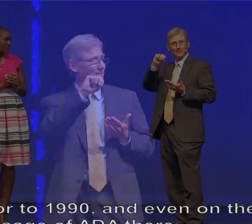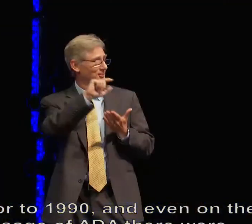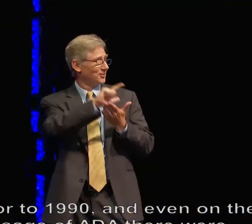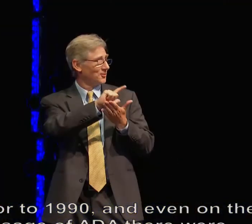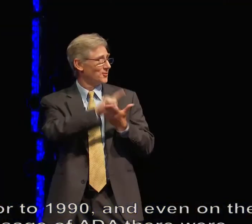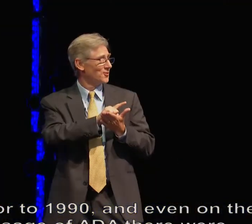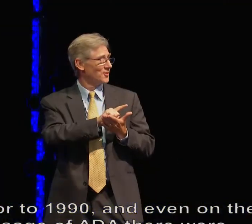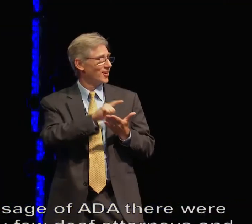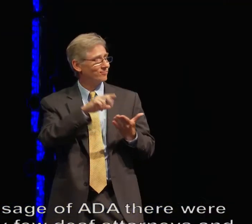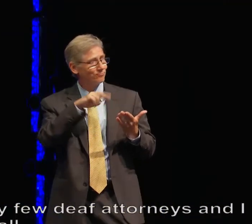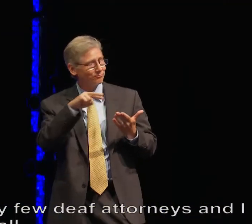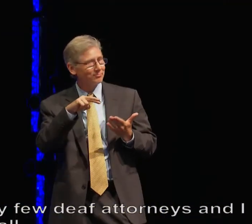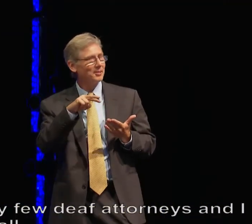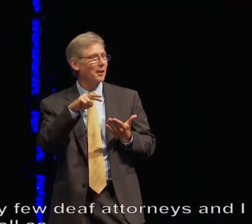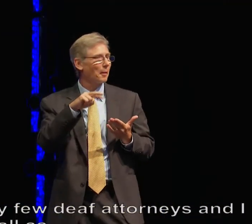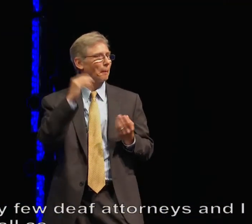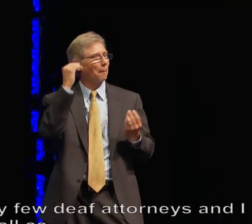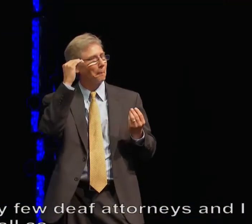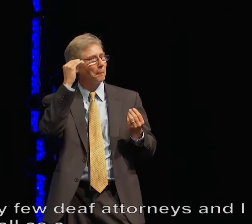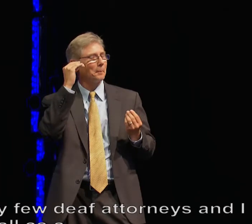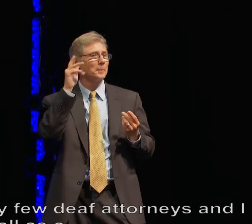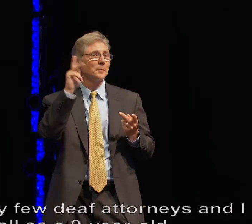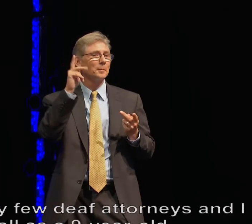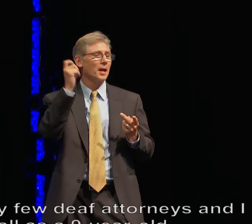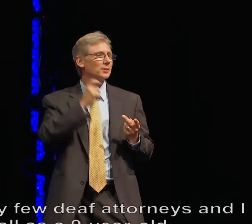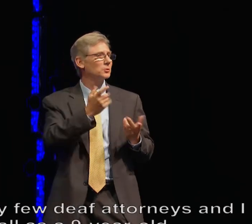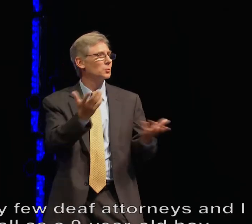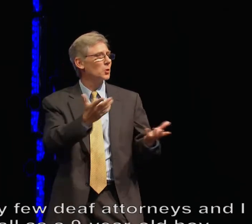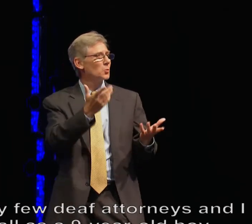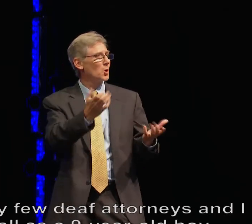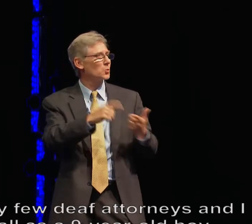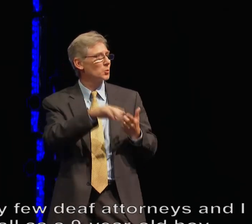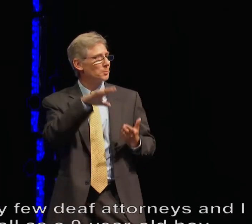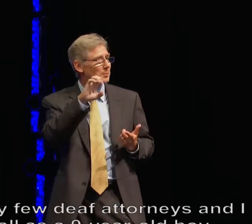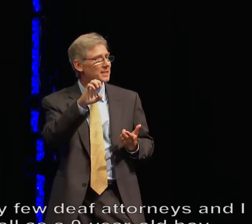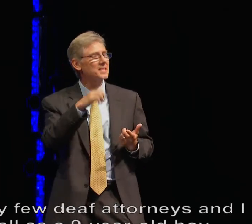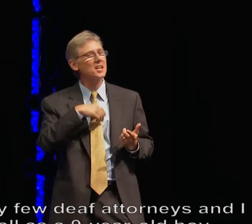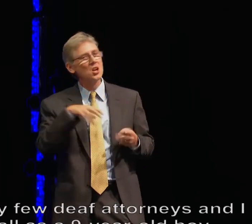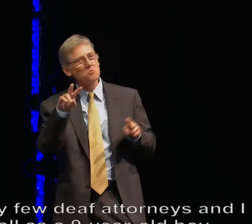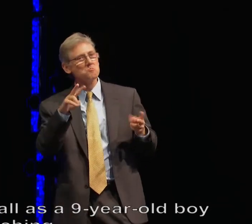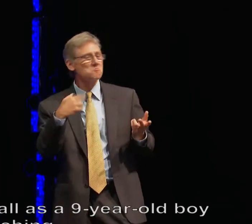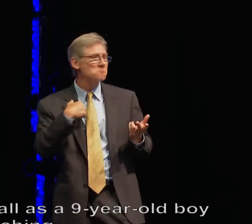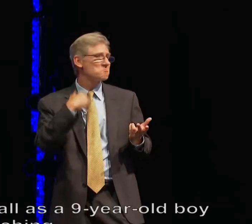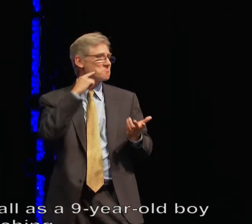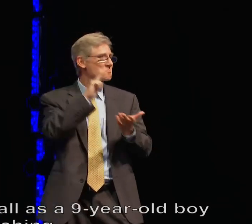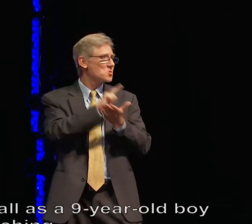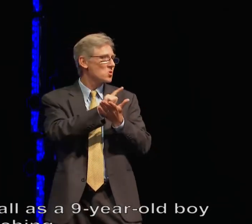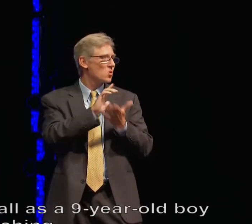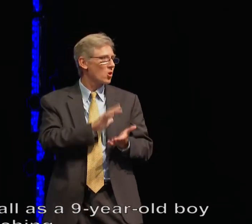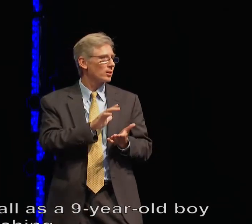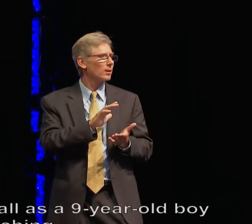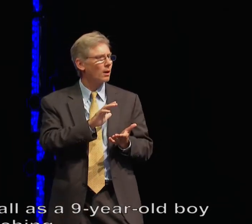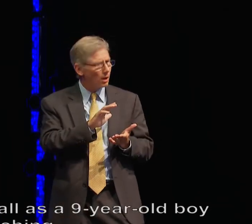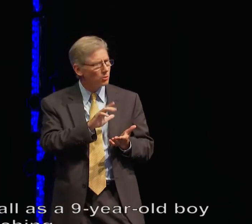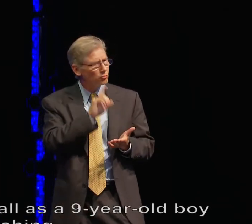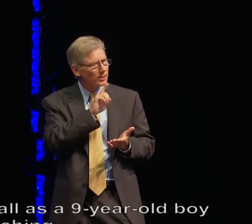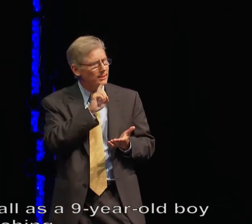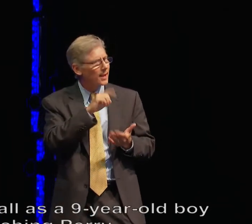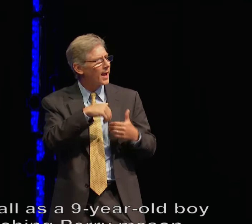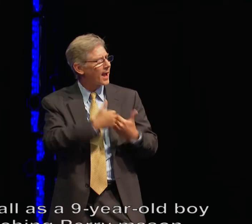boy, watching Perry Mason, if you remember that television show. And when I was asked, what do you want to be when you grow up, Greg? I would always say, I want to be